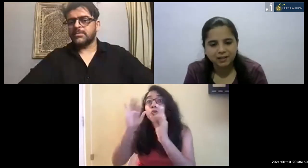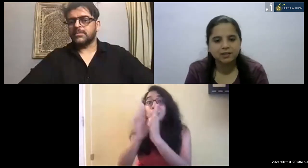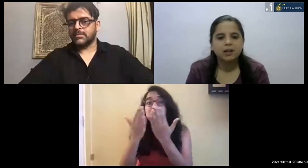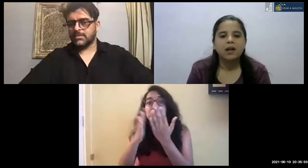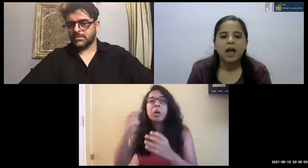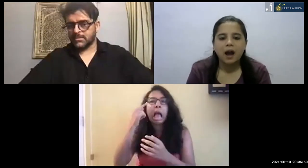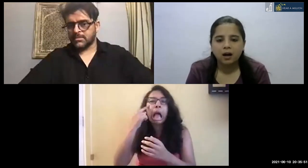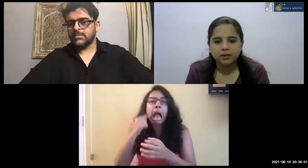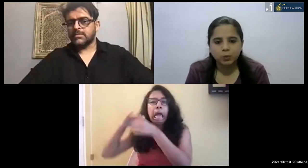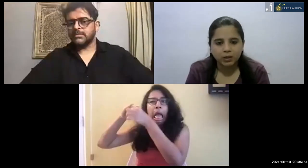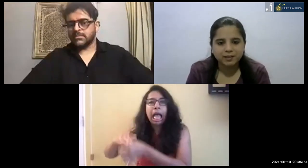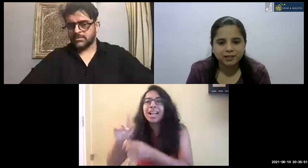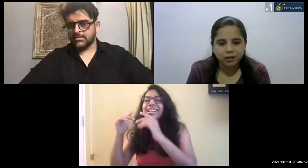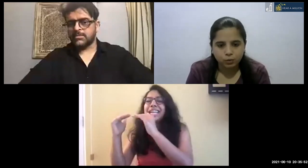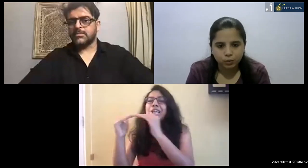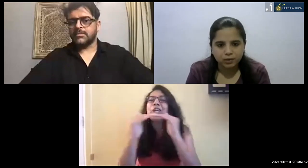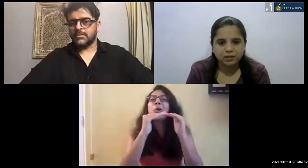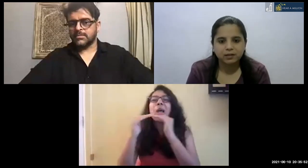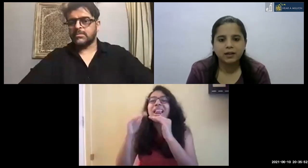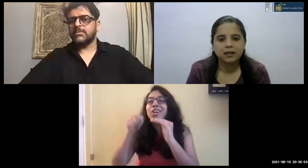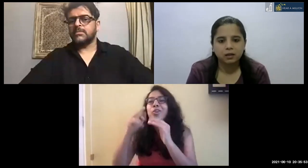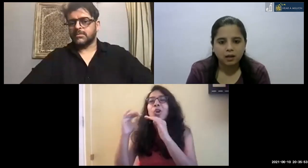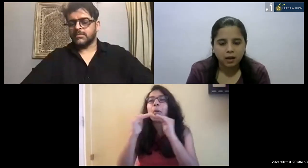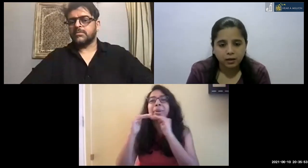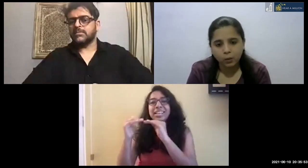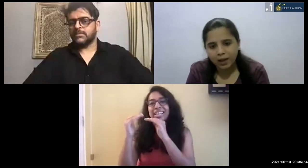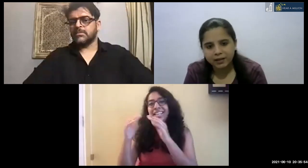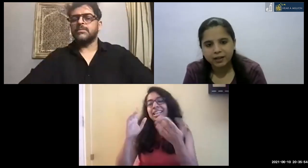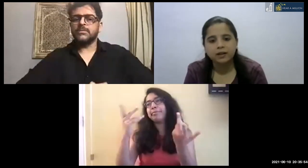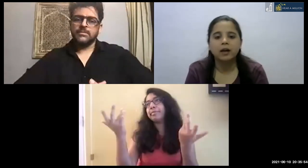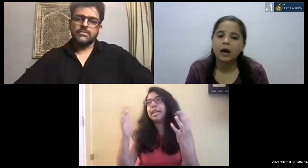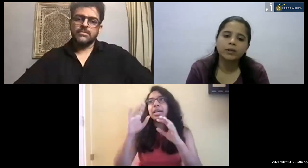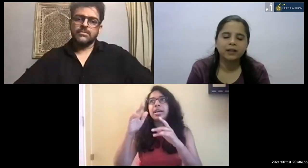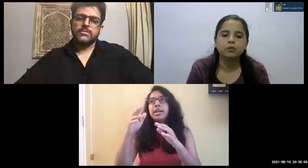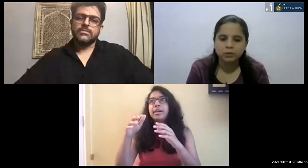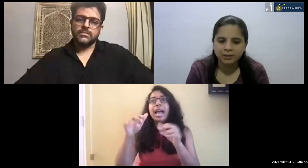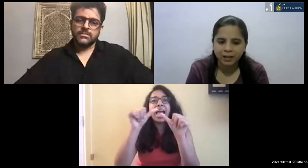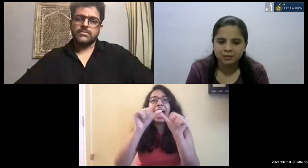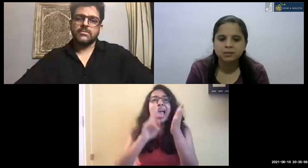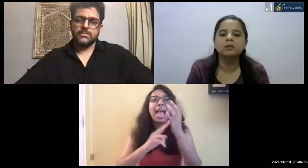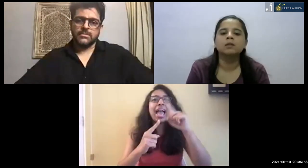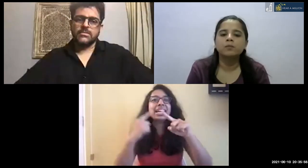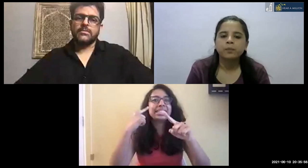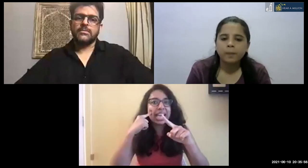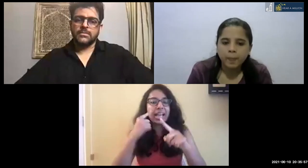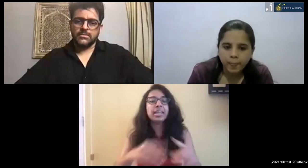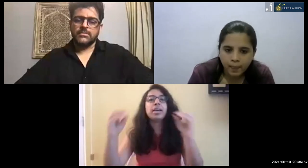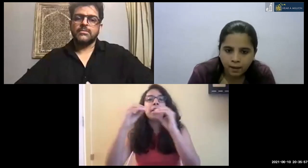technological things, the words they can use, and like equality and how they can use it.